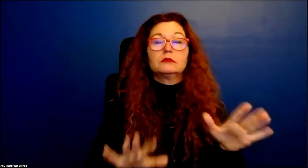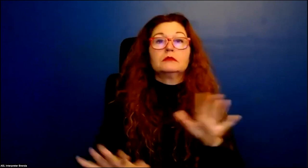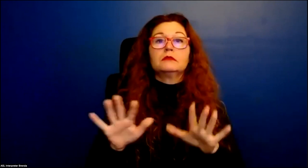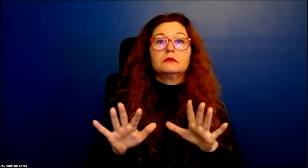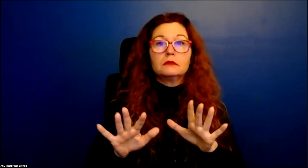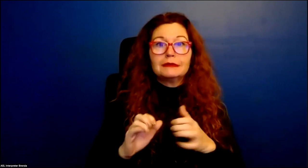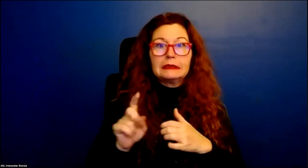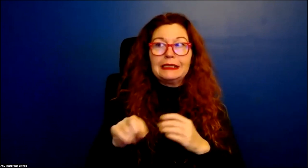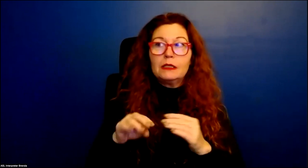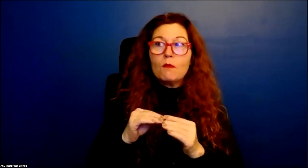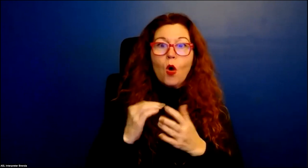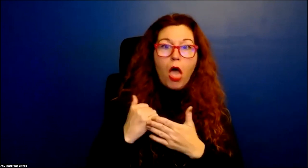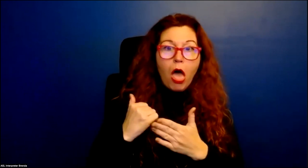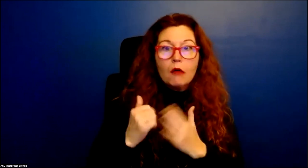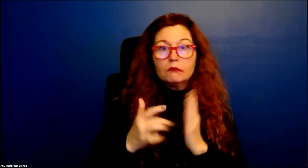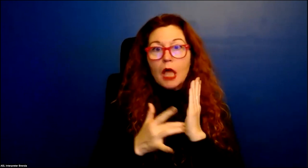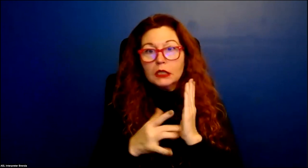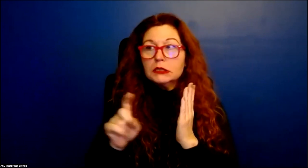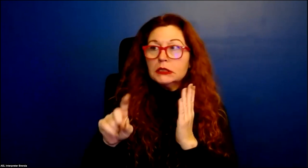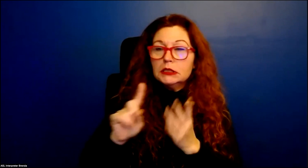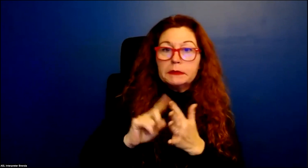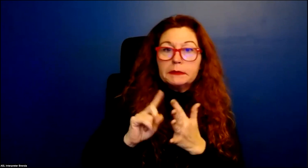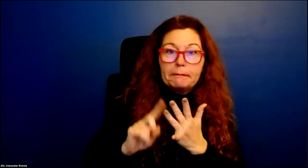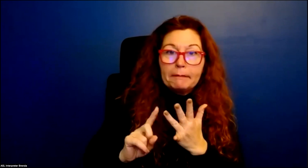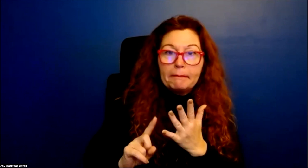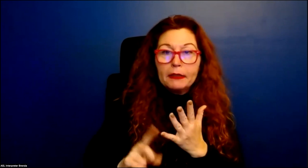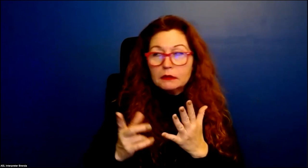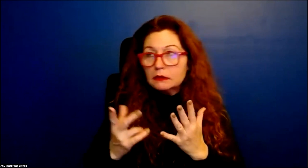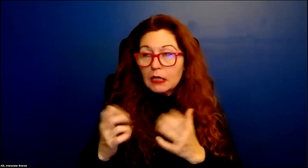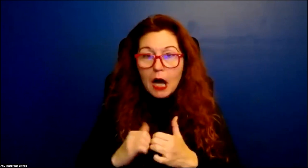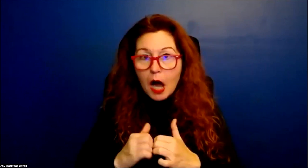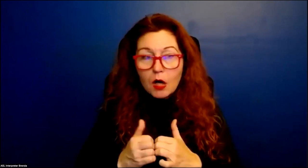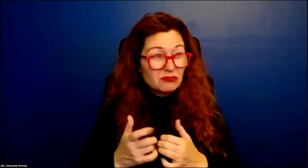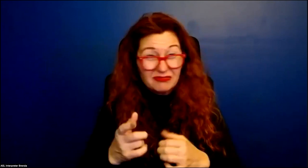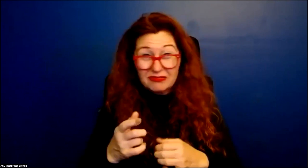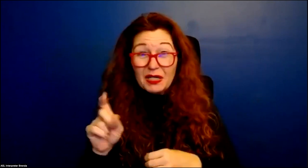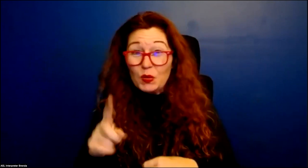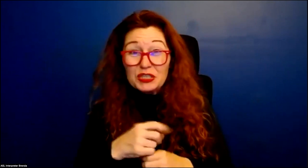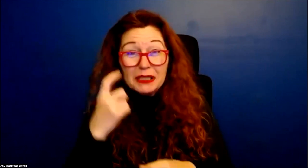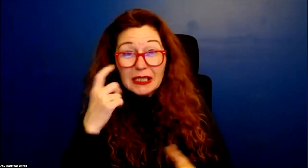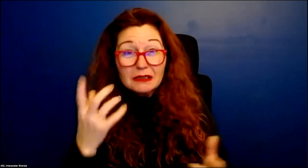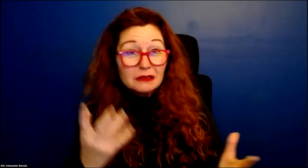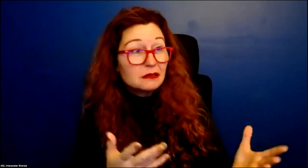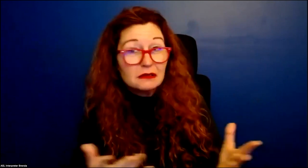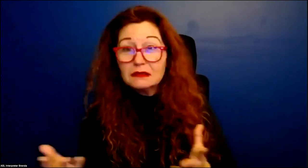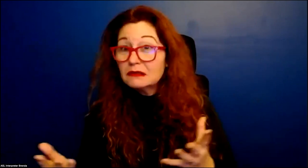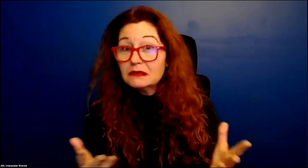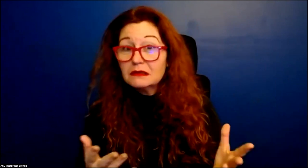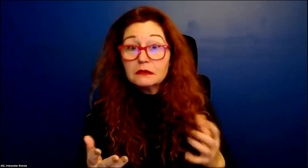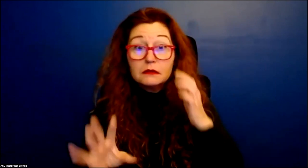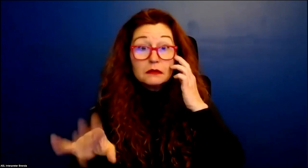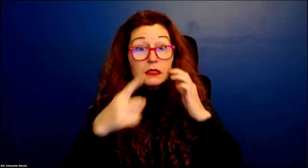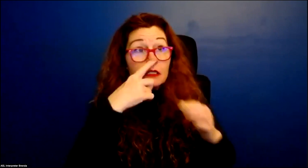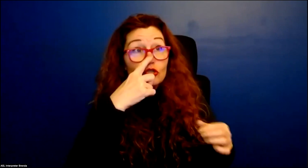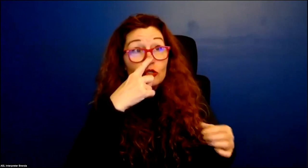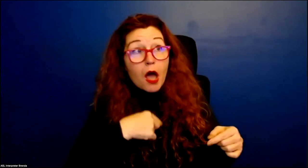assistive technology type of, I hope that makes sense. Or can somebody? Can I chime in on this one really quickly? Sure.